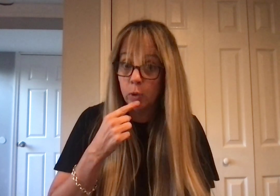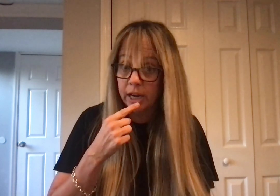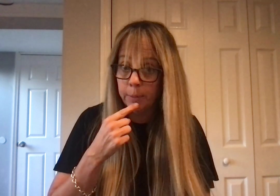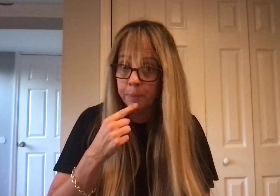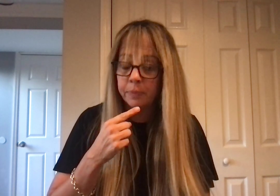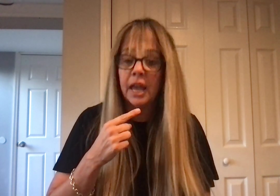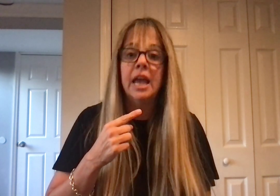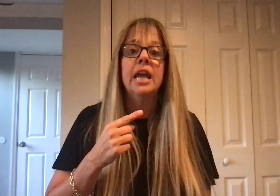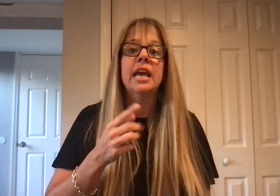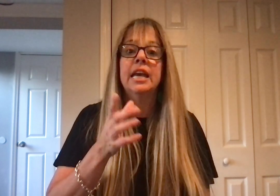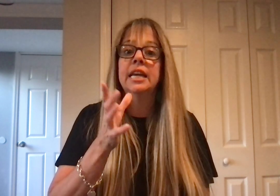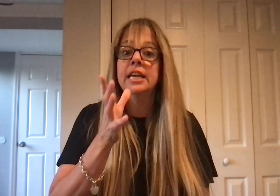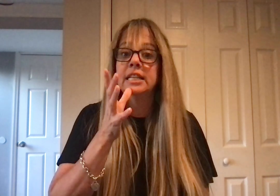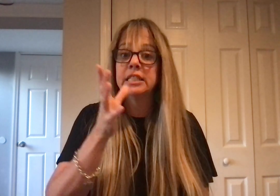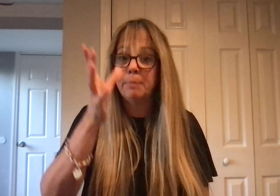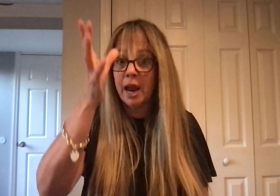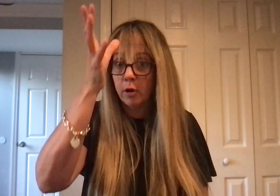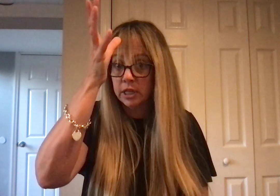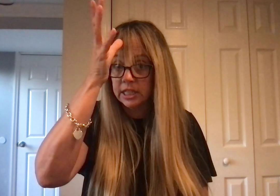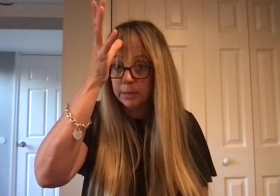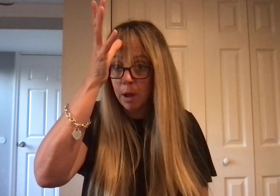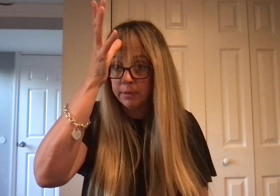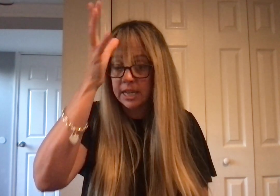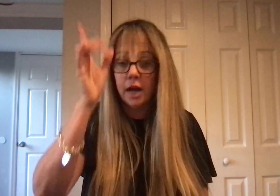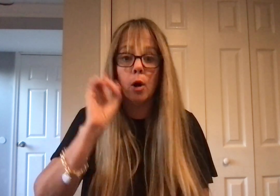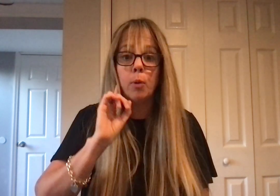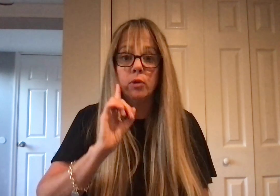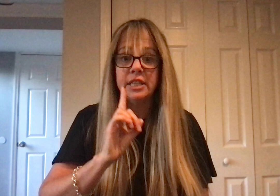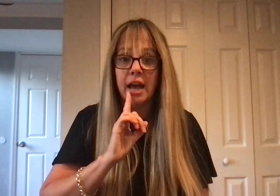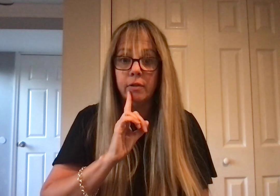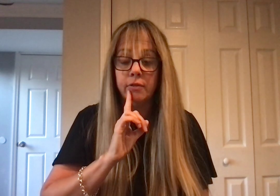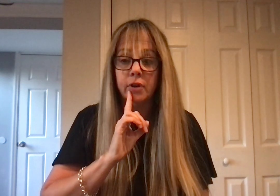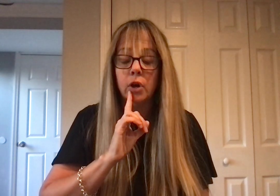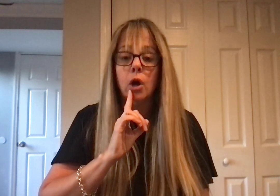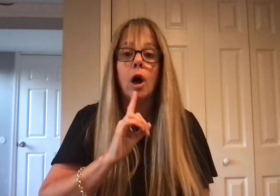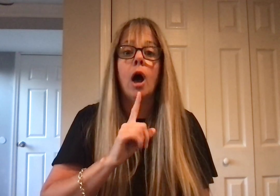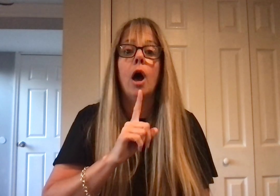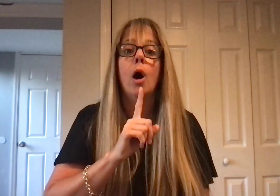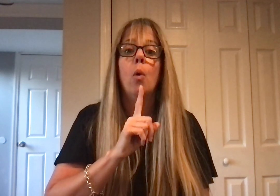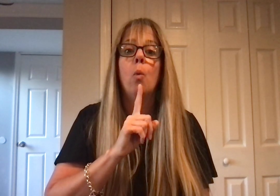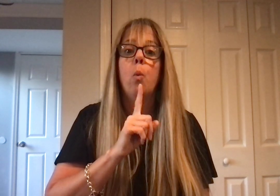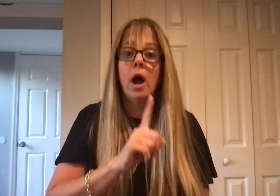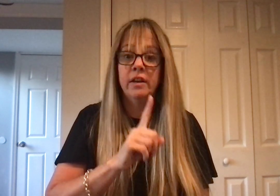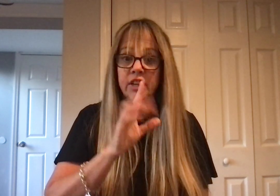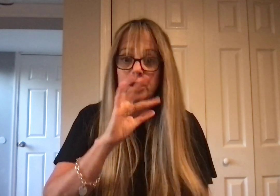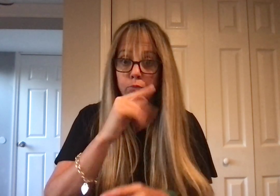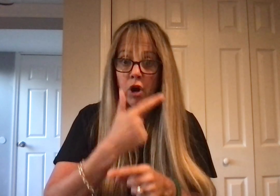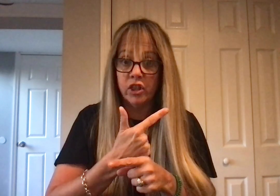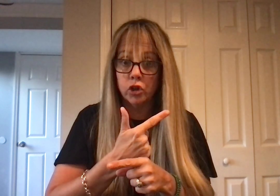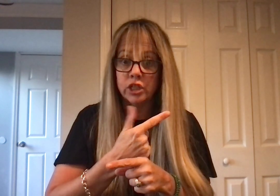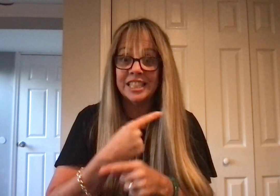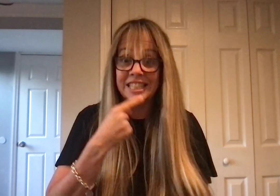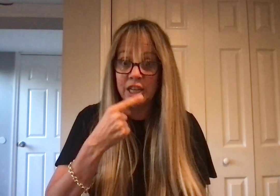hearing. His parents, his mom and dad, are both deaf. One of his brothers is